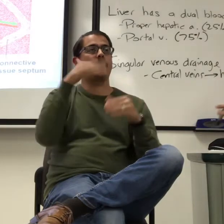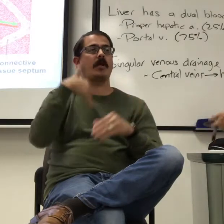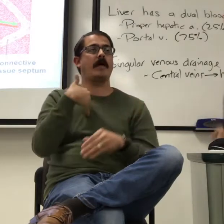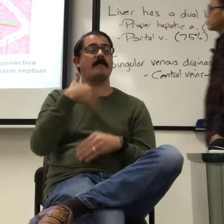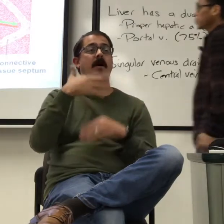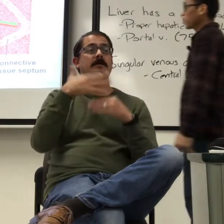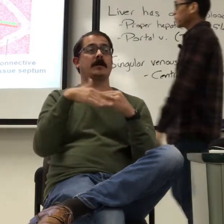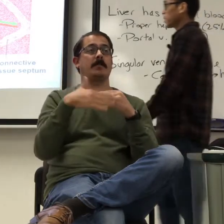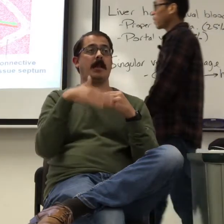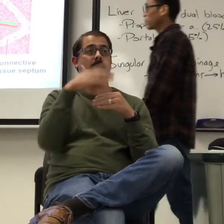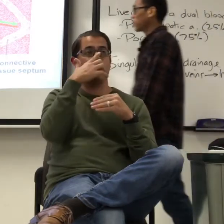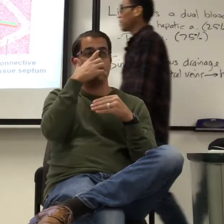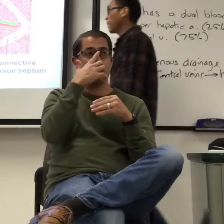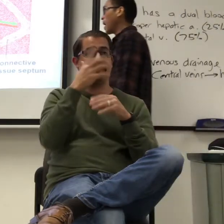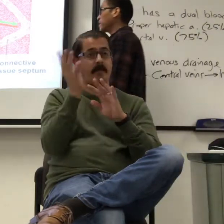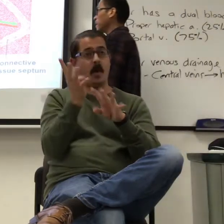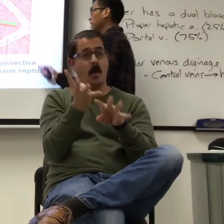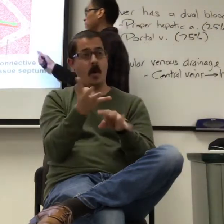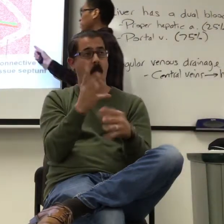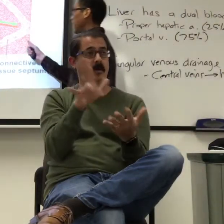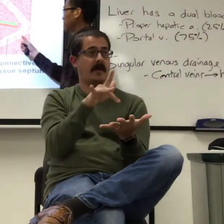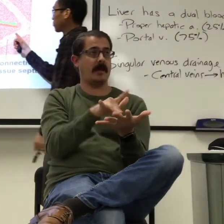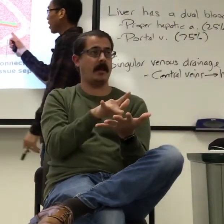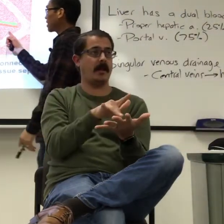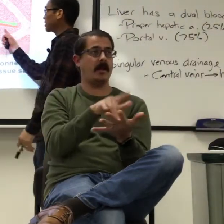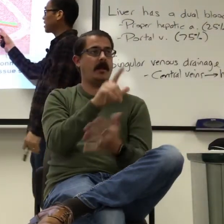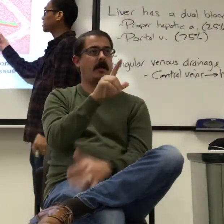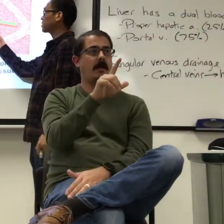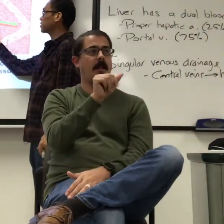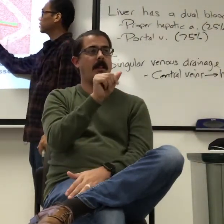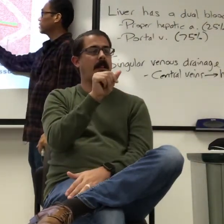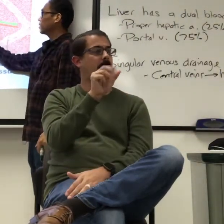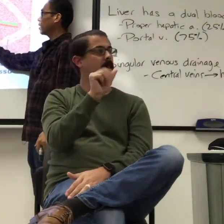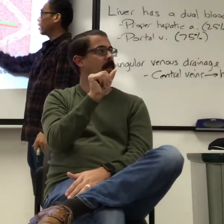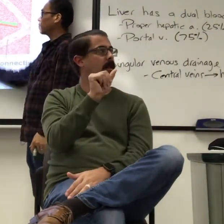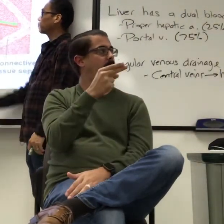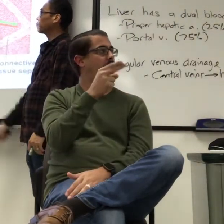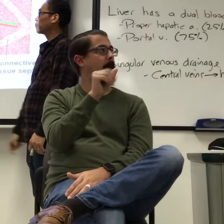the blood flows towards the shower drain, the hepatocytes have a chance to process